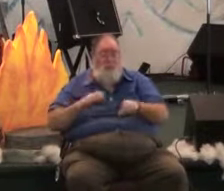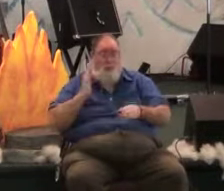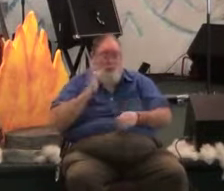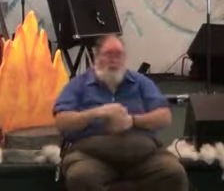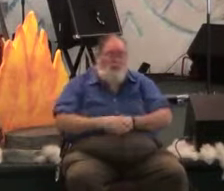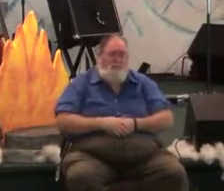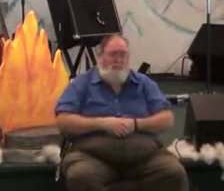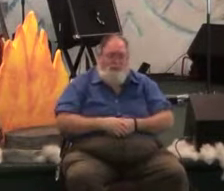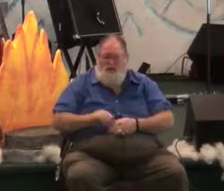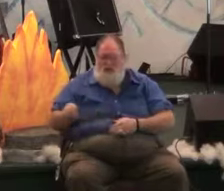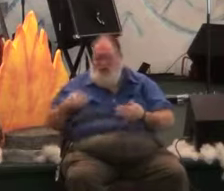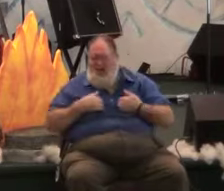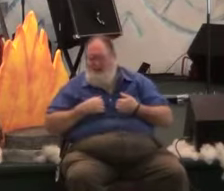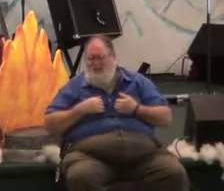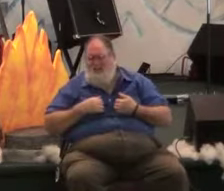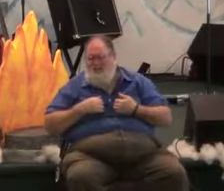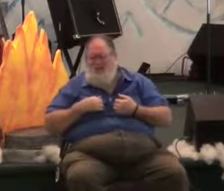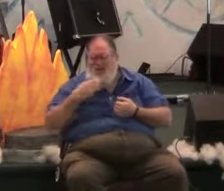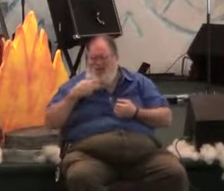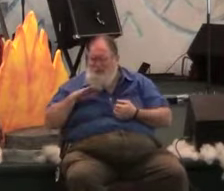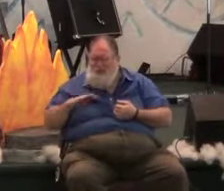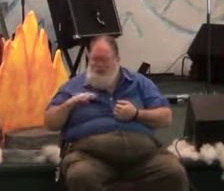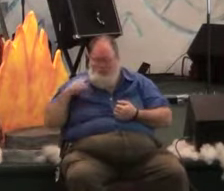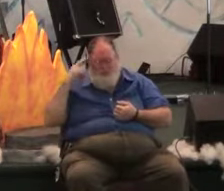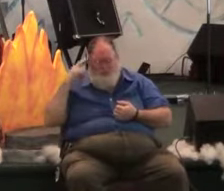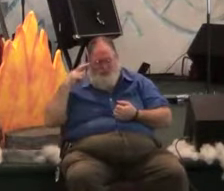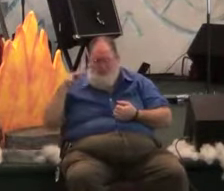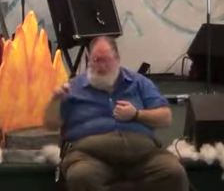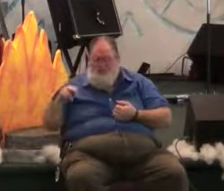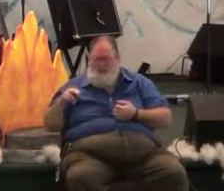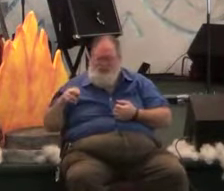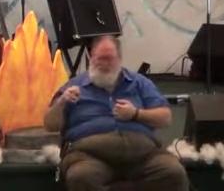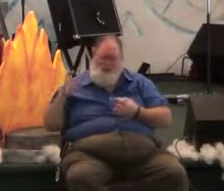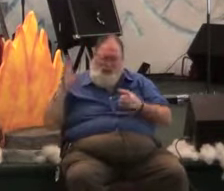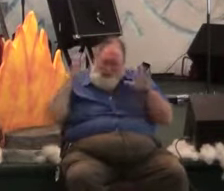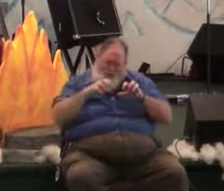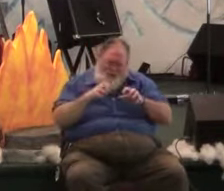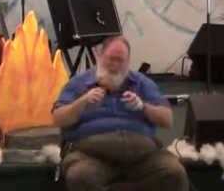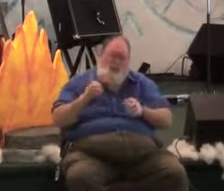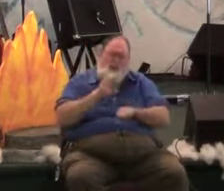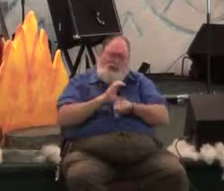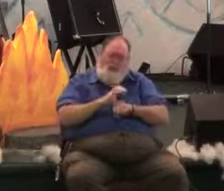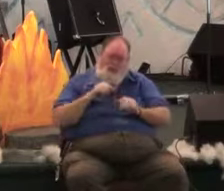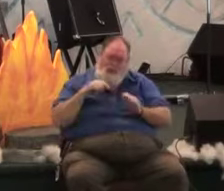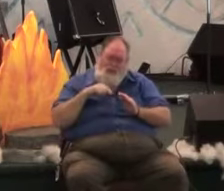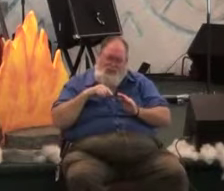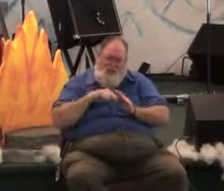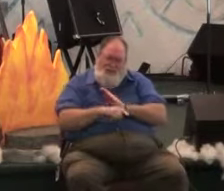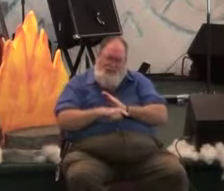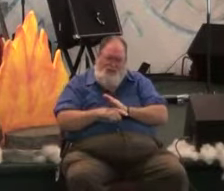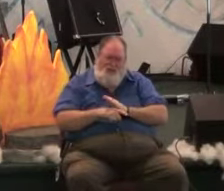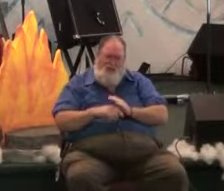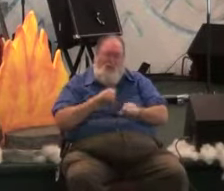And he has bad motives. He's attacking the church. He's killing church leaders. God